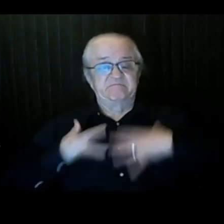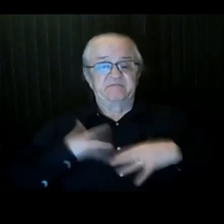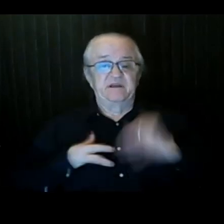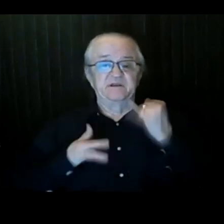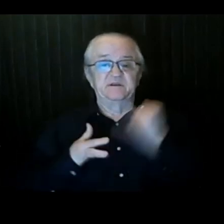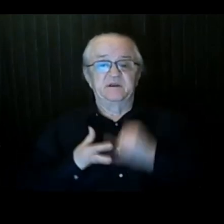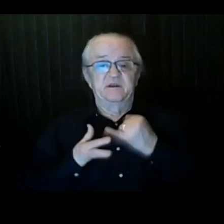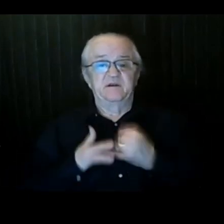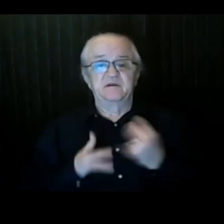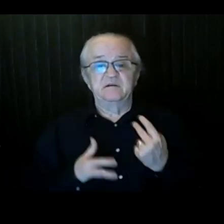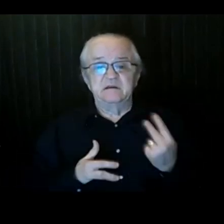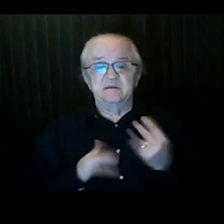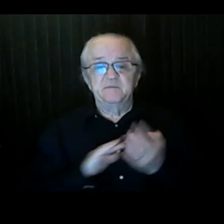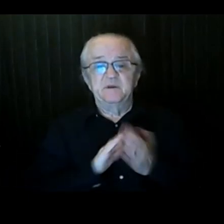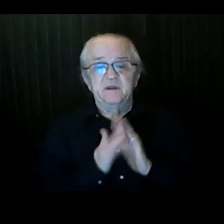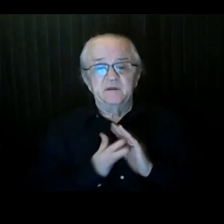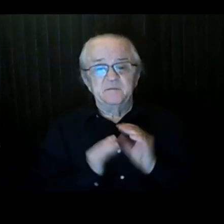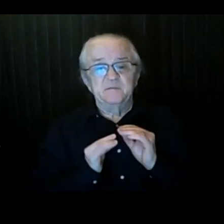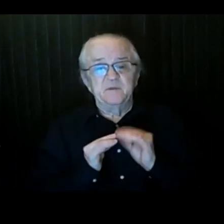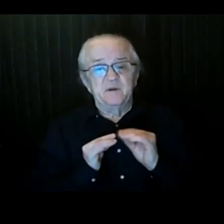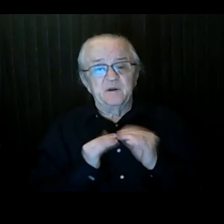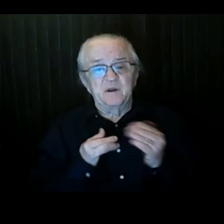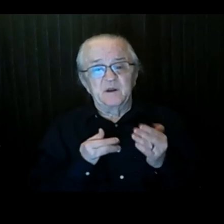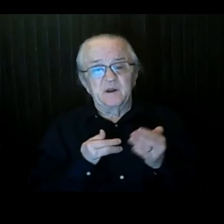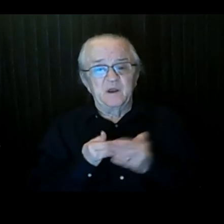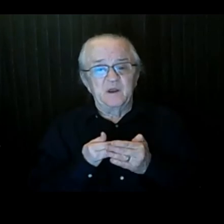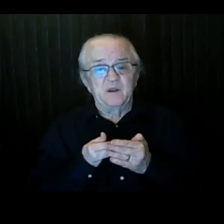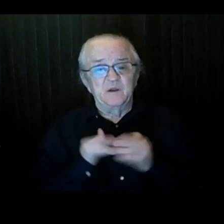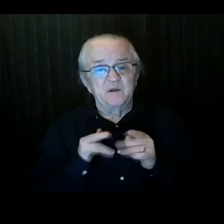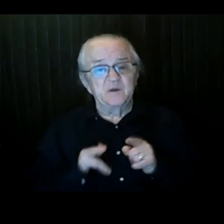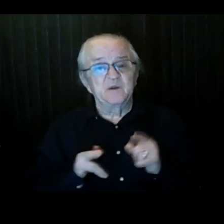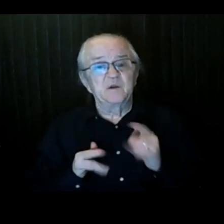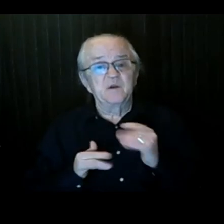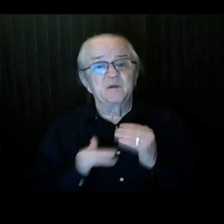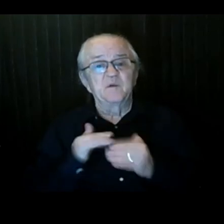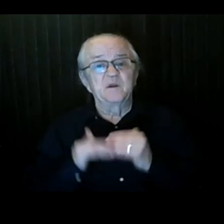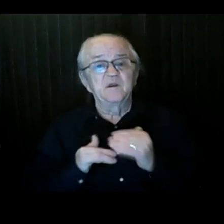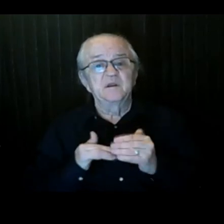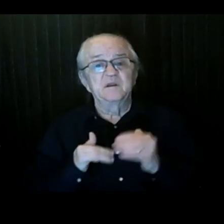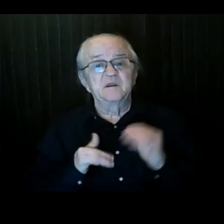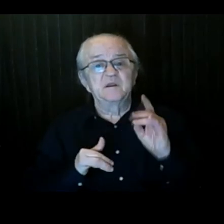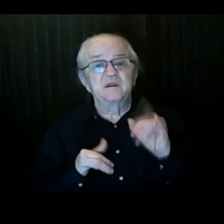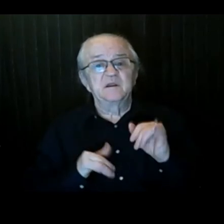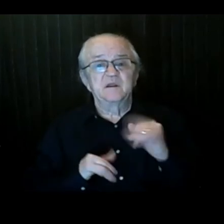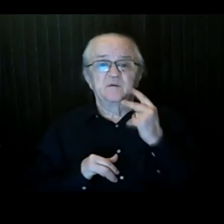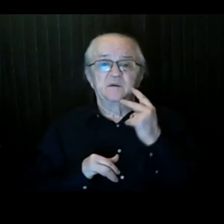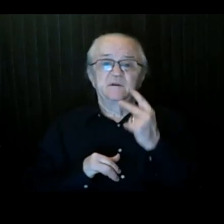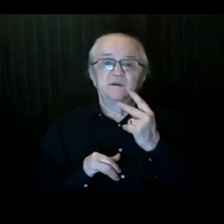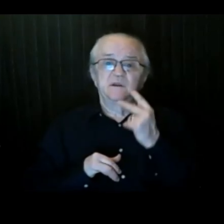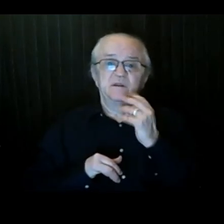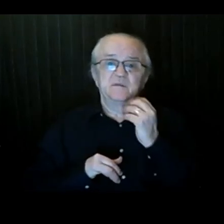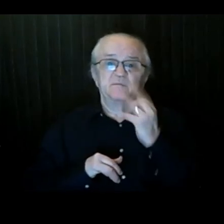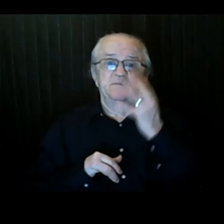Cindy and I were getting a little closer. And in the process, Cindy was seeing the beauty of art